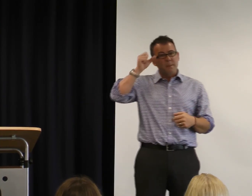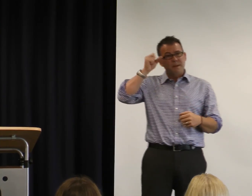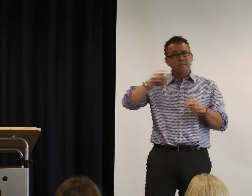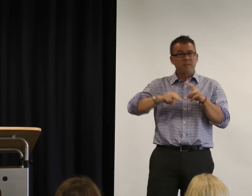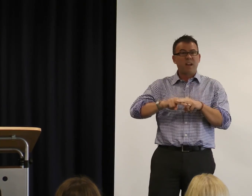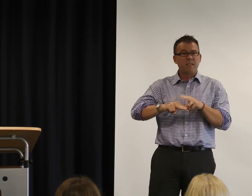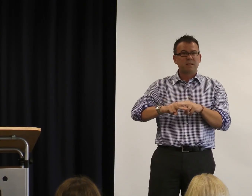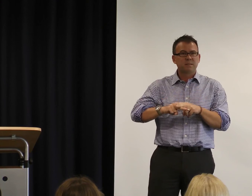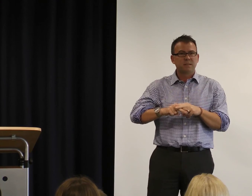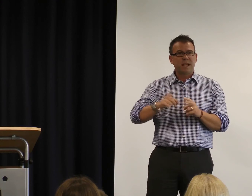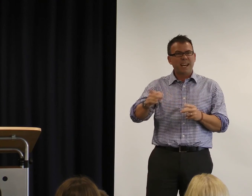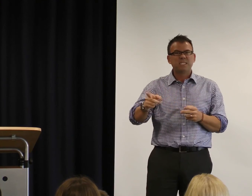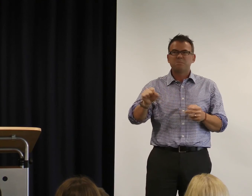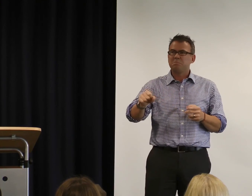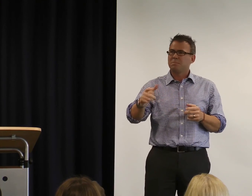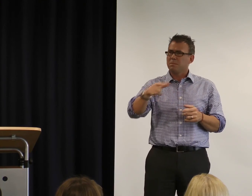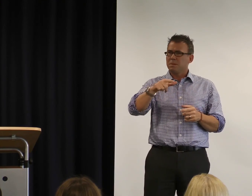I think it's important to remember my father.